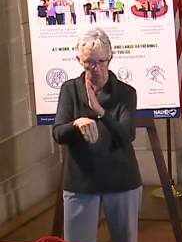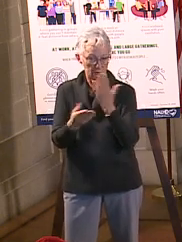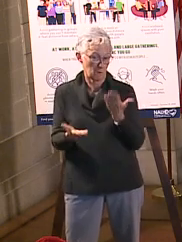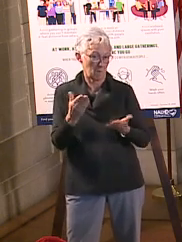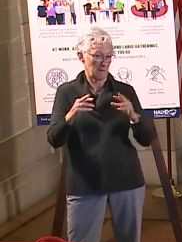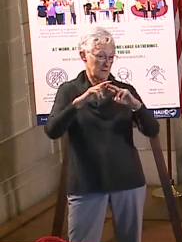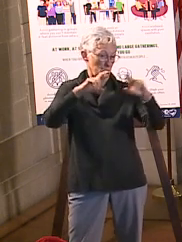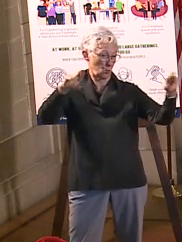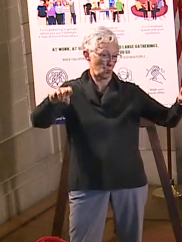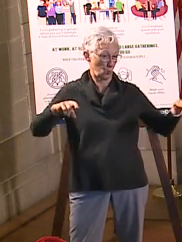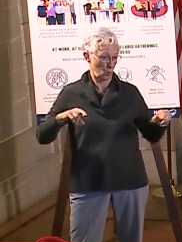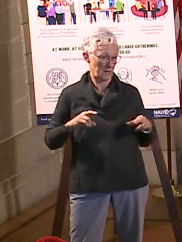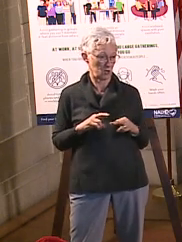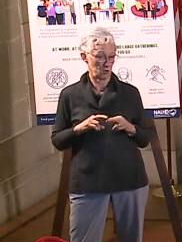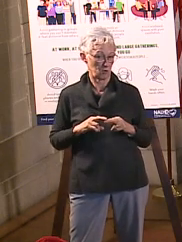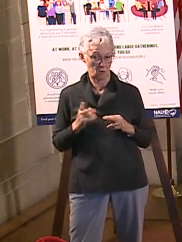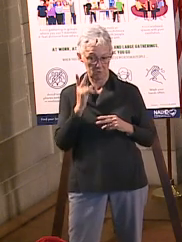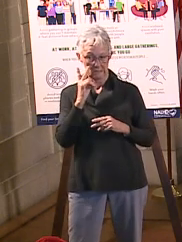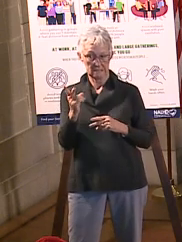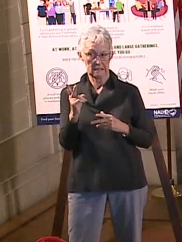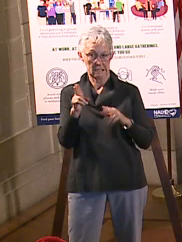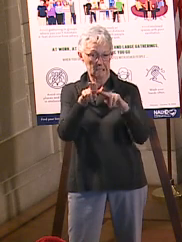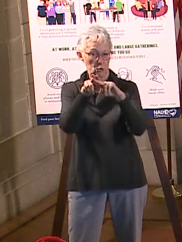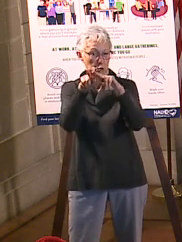to that.